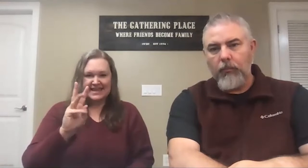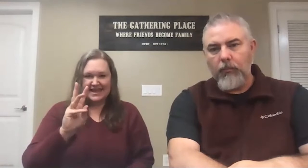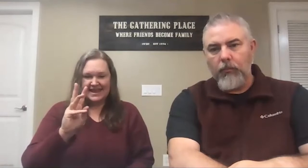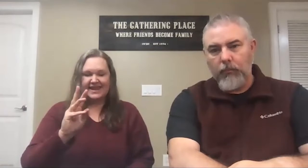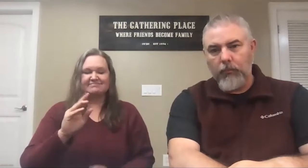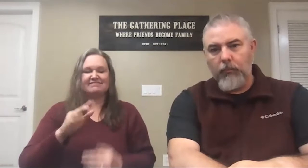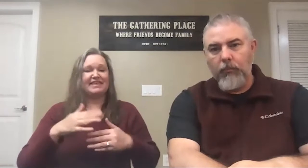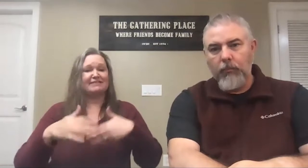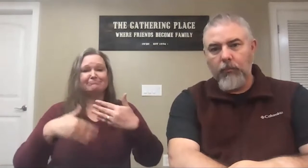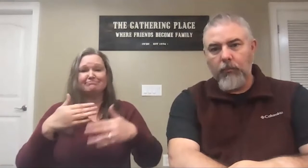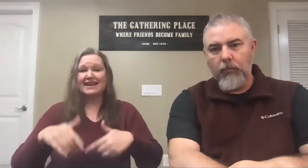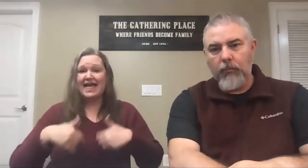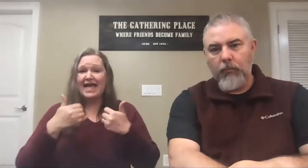We started dating at 16.